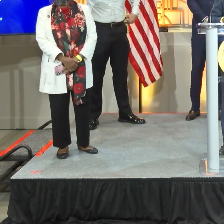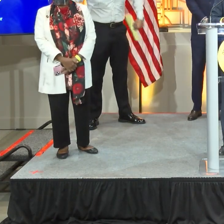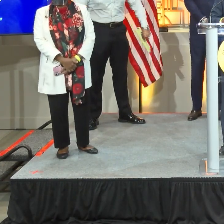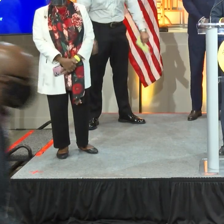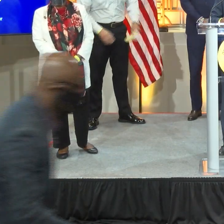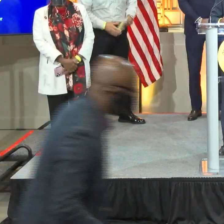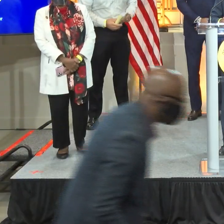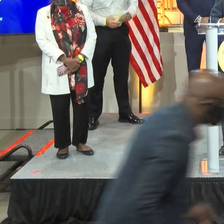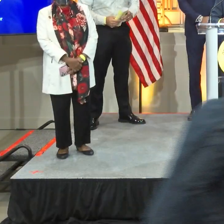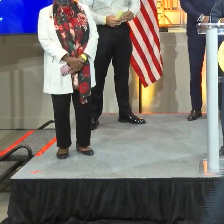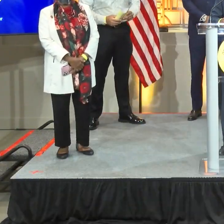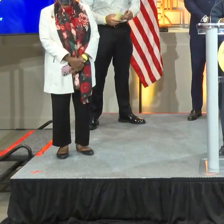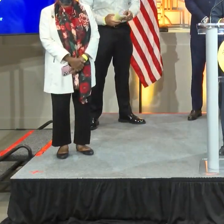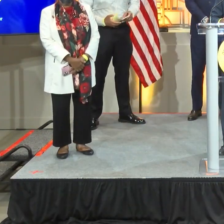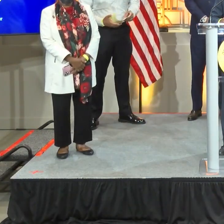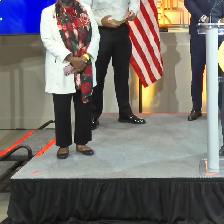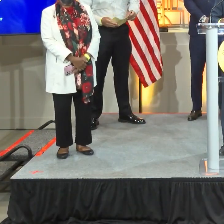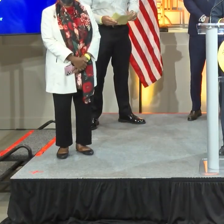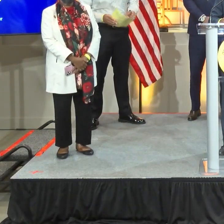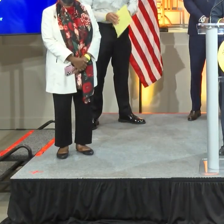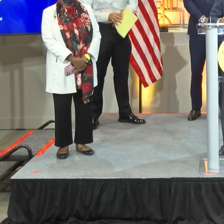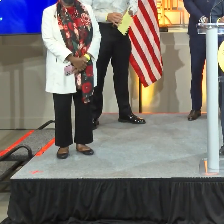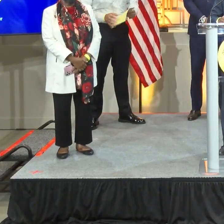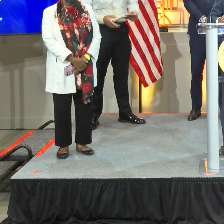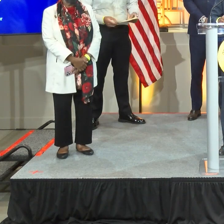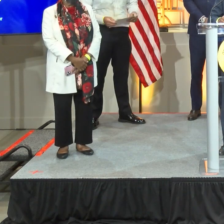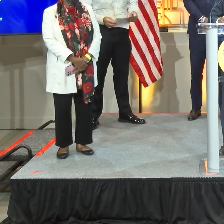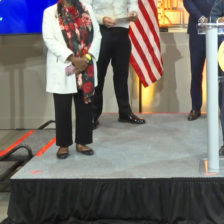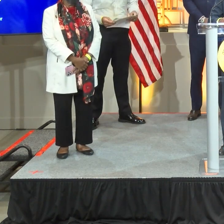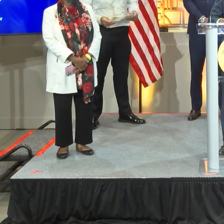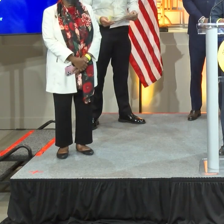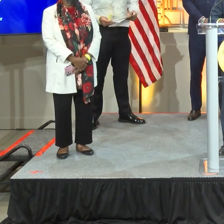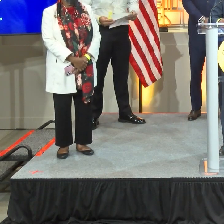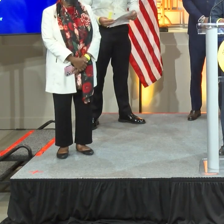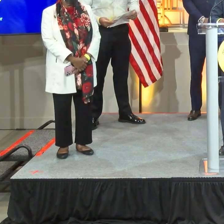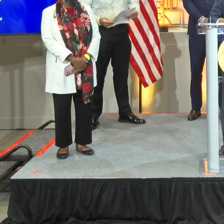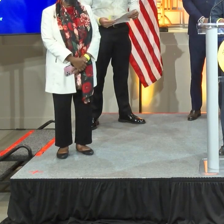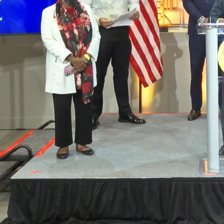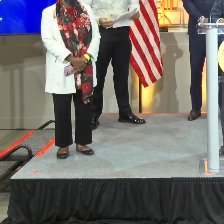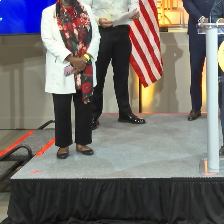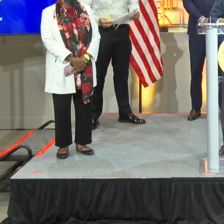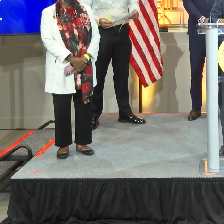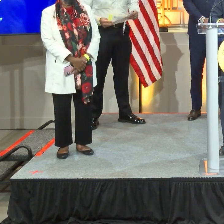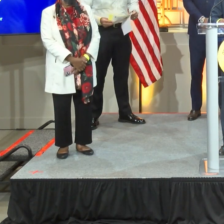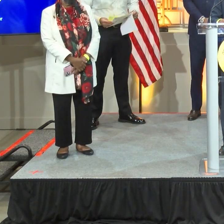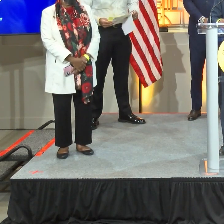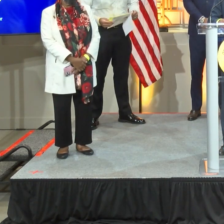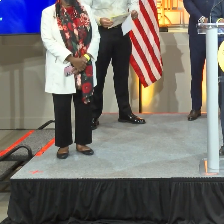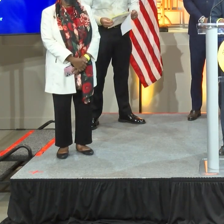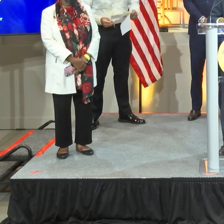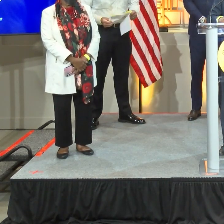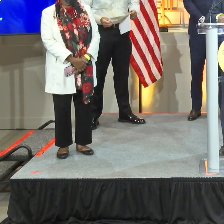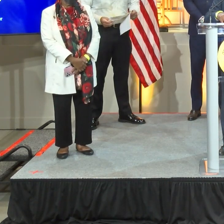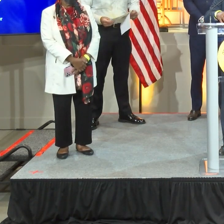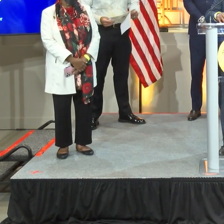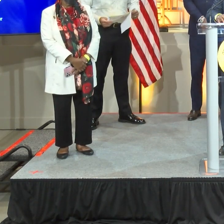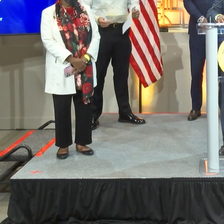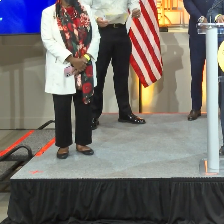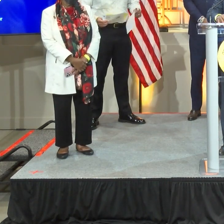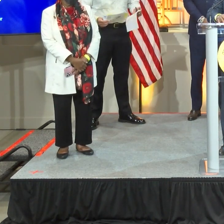With regards to today's COVID update, today the Houston Health Department reports